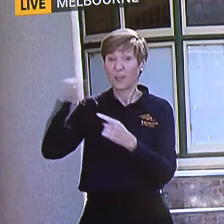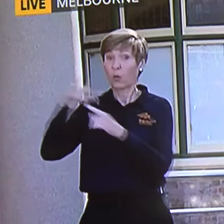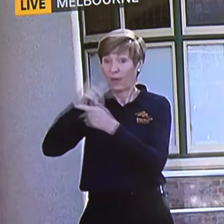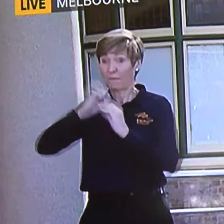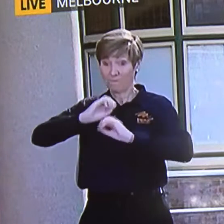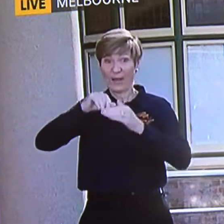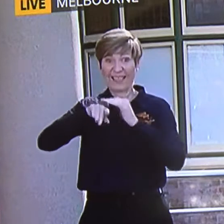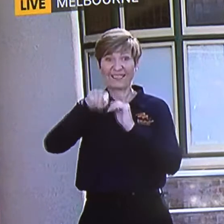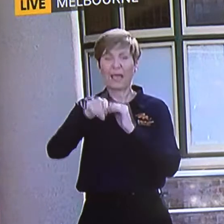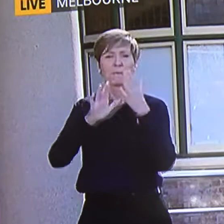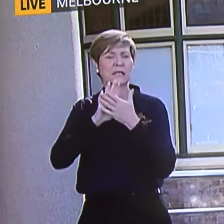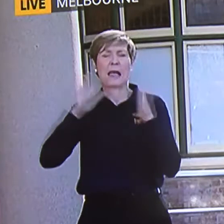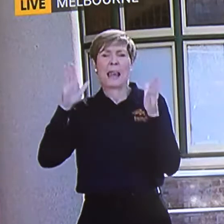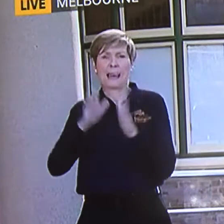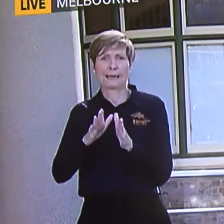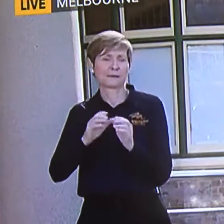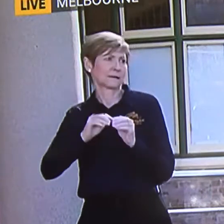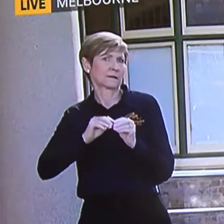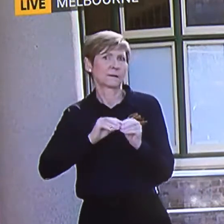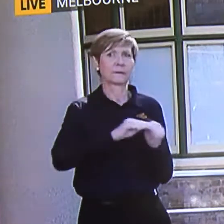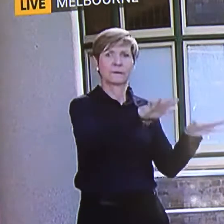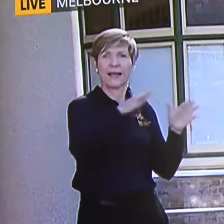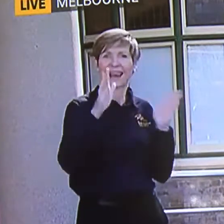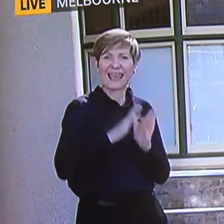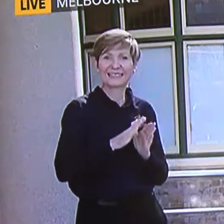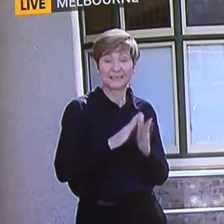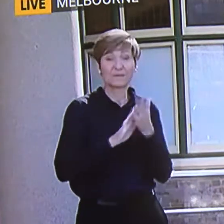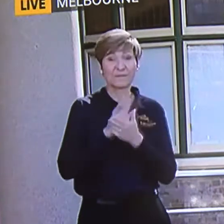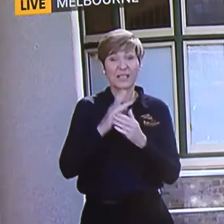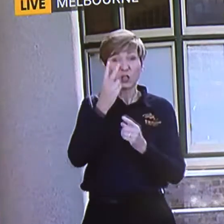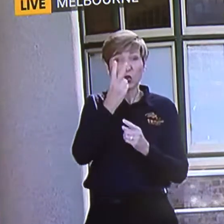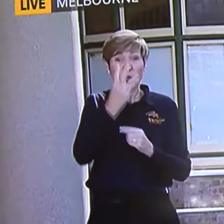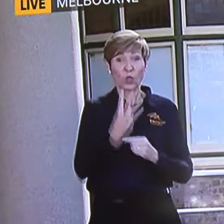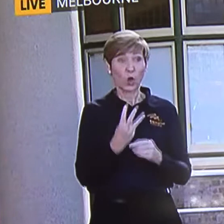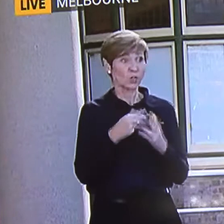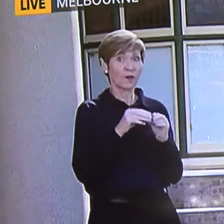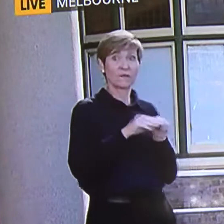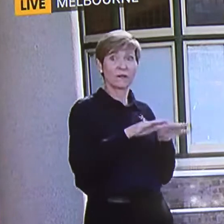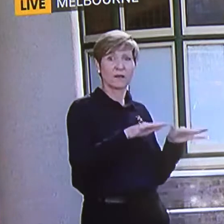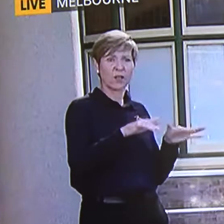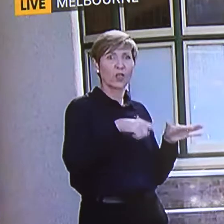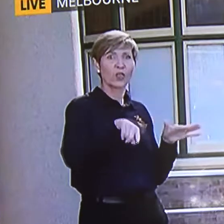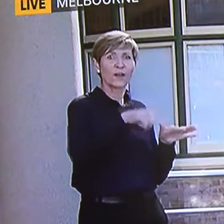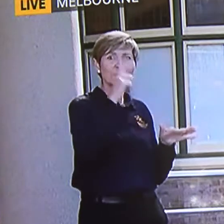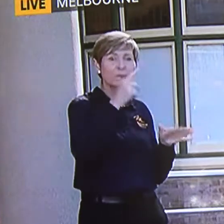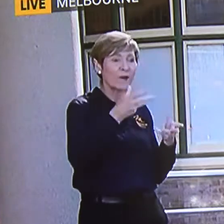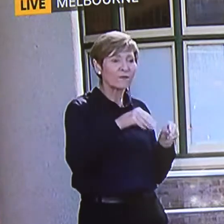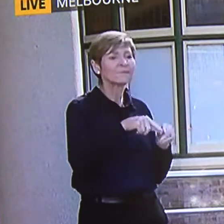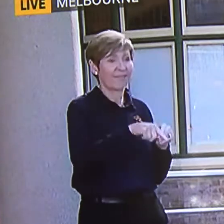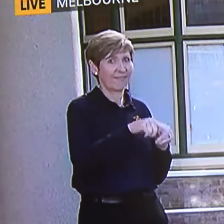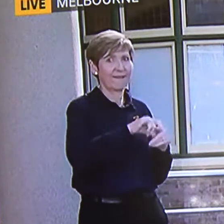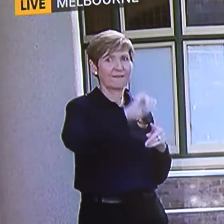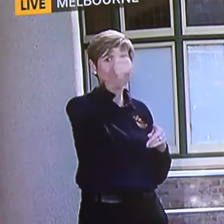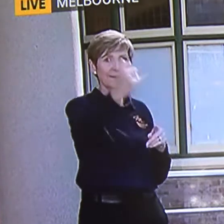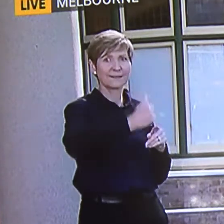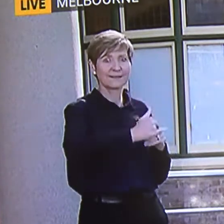2/3 of cases have come from people who have returned from overseas, so it's absolutely an